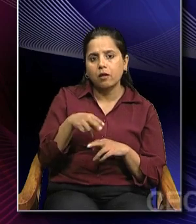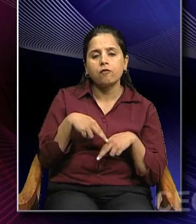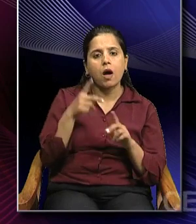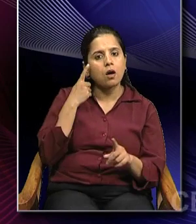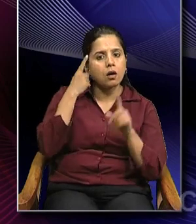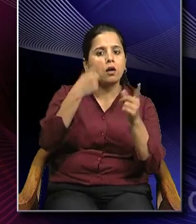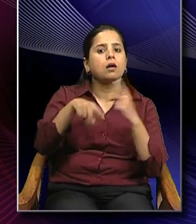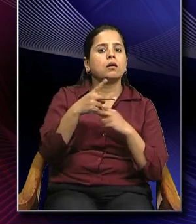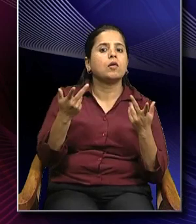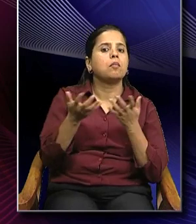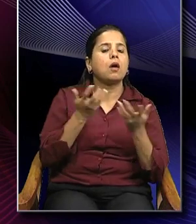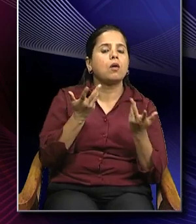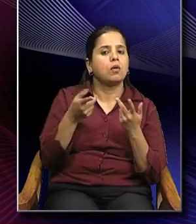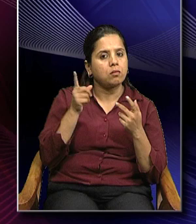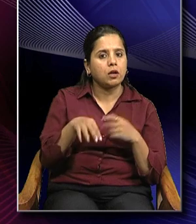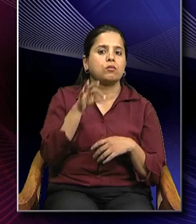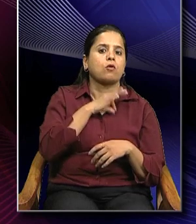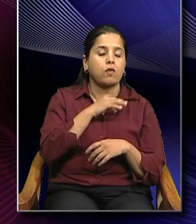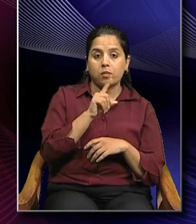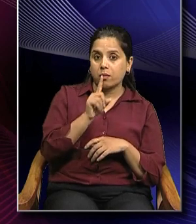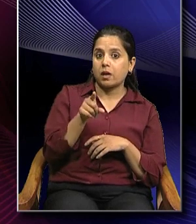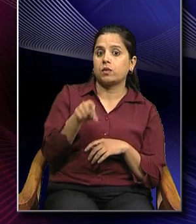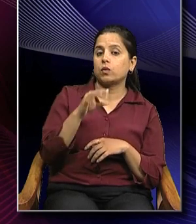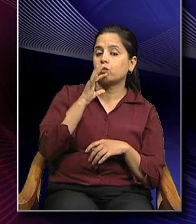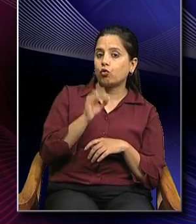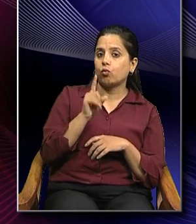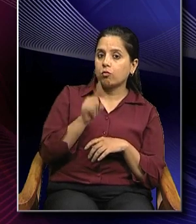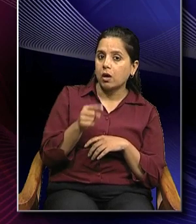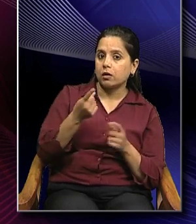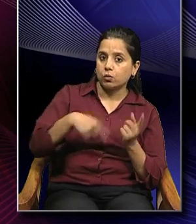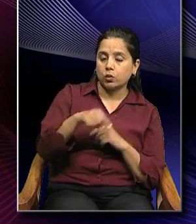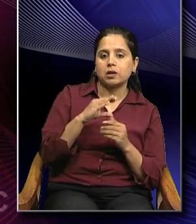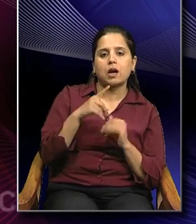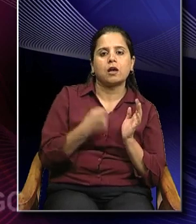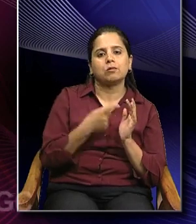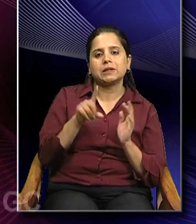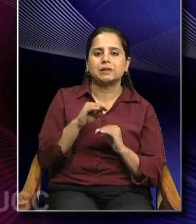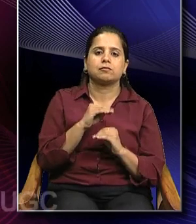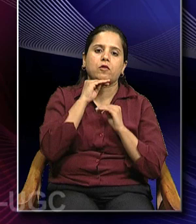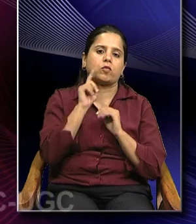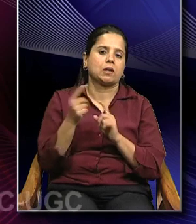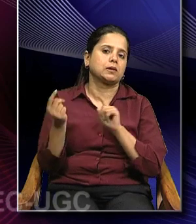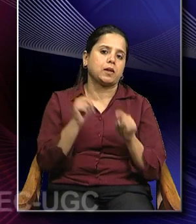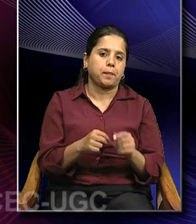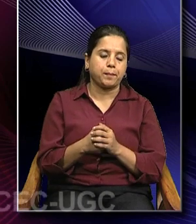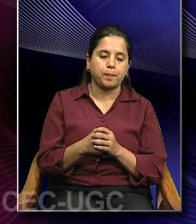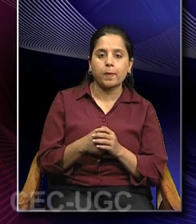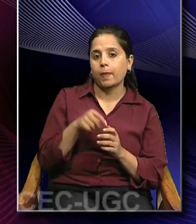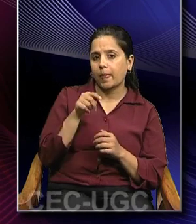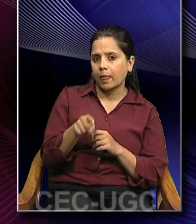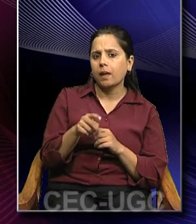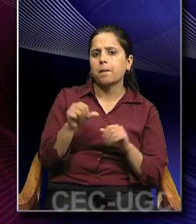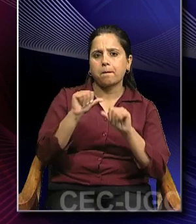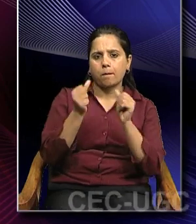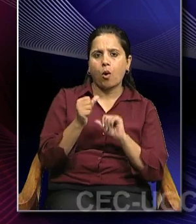goal of marketer is to make profit, but that too should come through the customer satisfaction. So, it is a